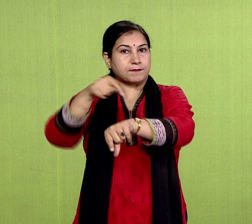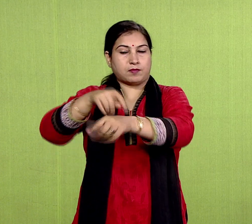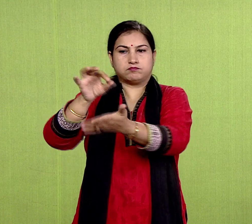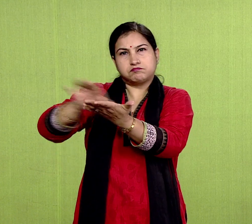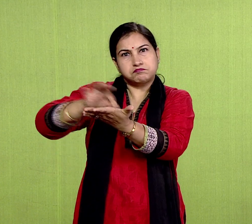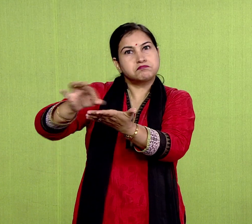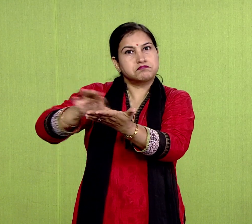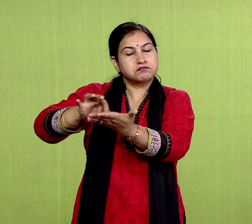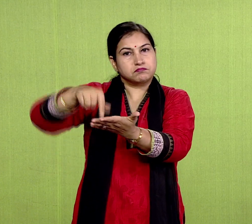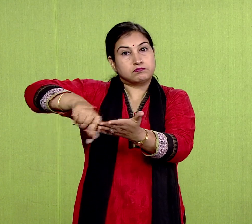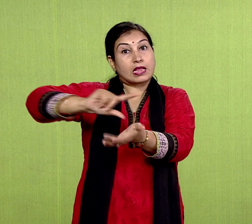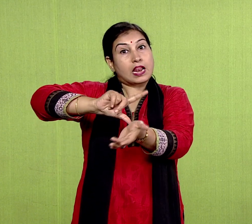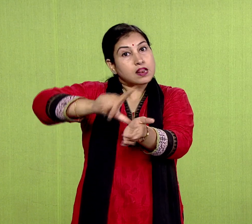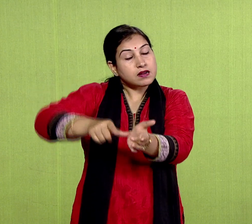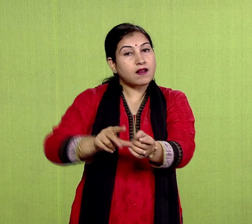during the later Vedic period.